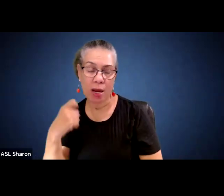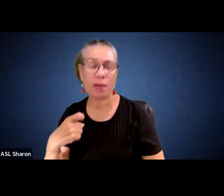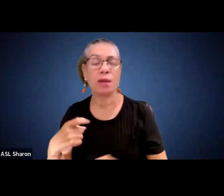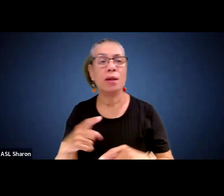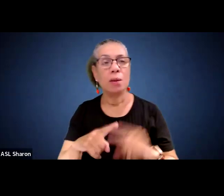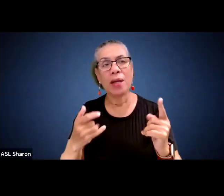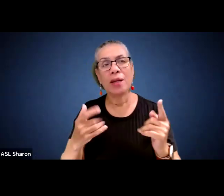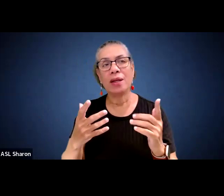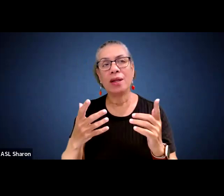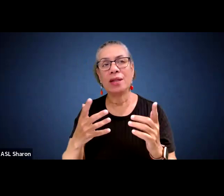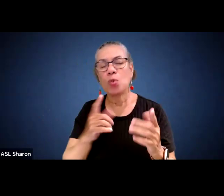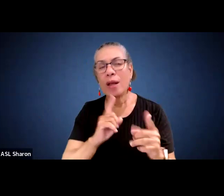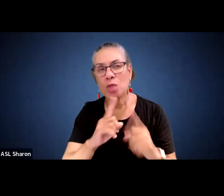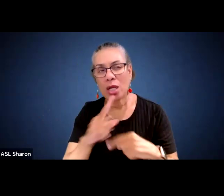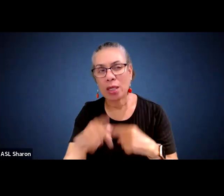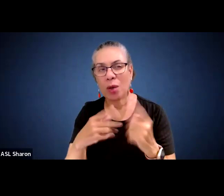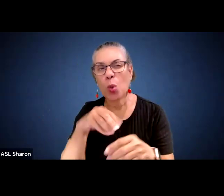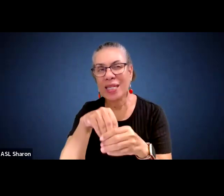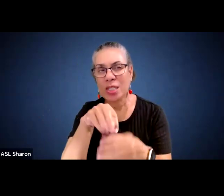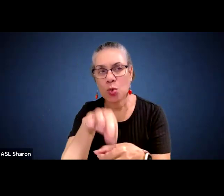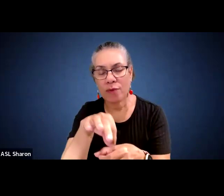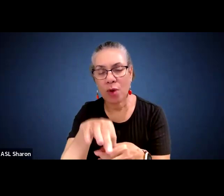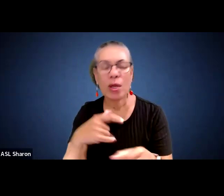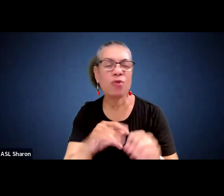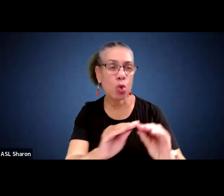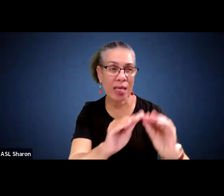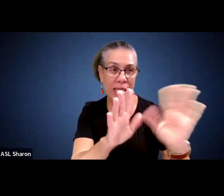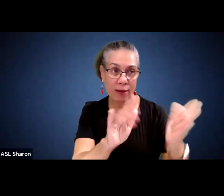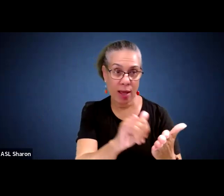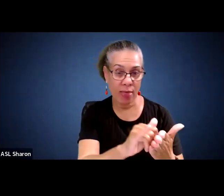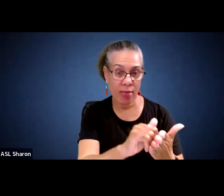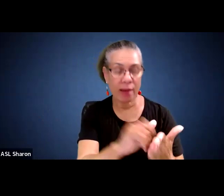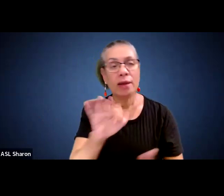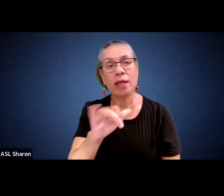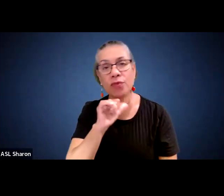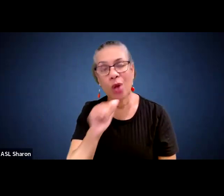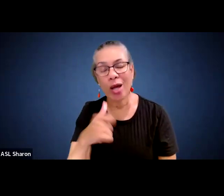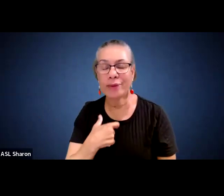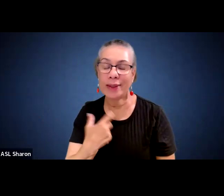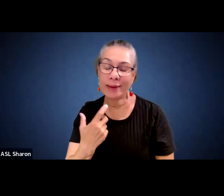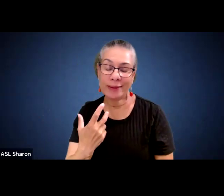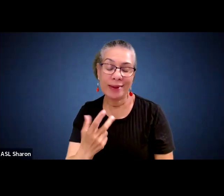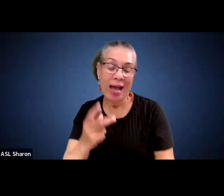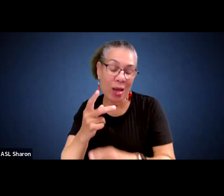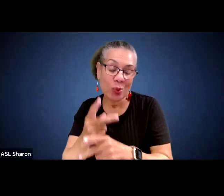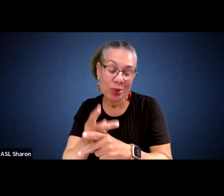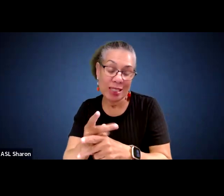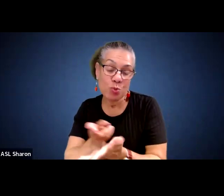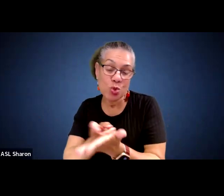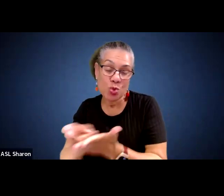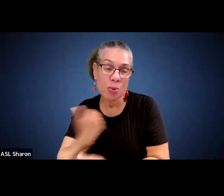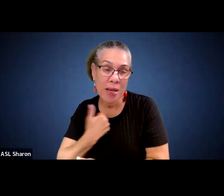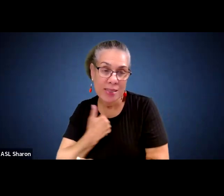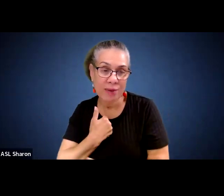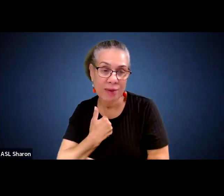vote. And so if we can clarify some of that, great. And if not, I probably will hold true to what I had said previously, which is like in lieu of a master